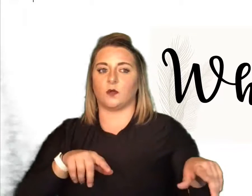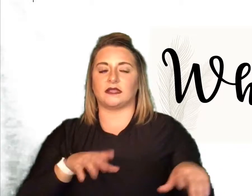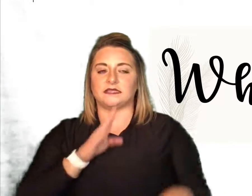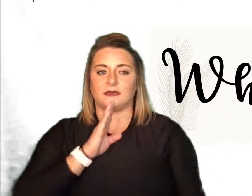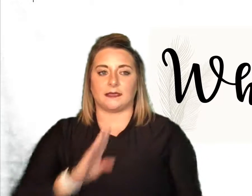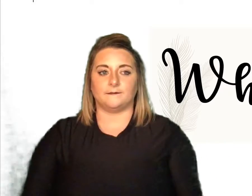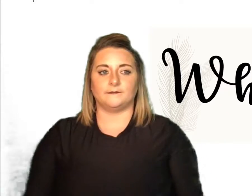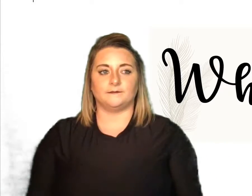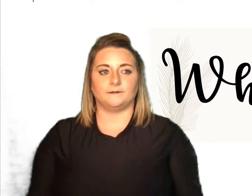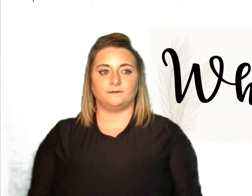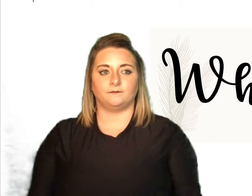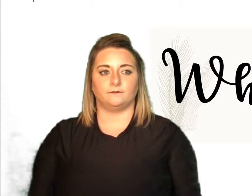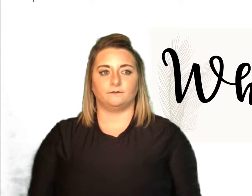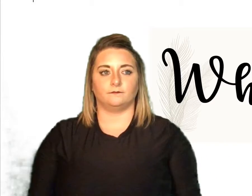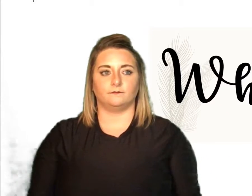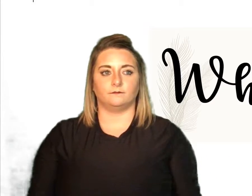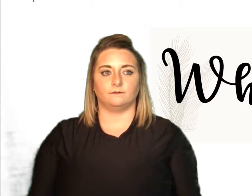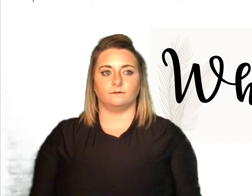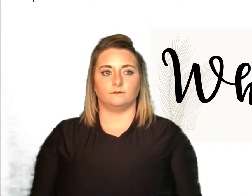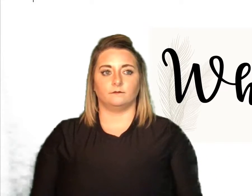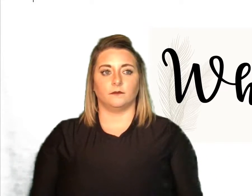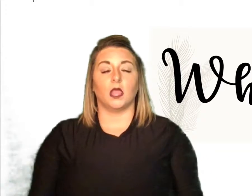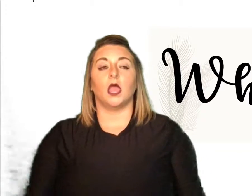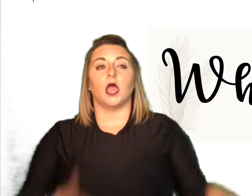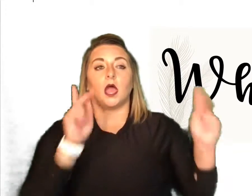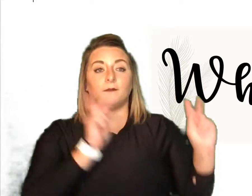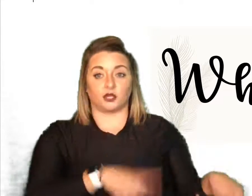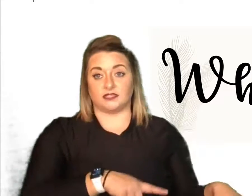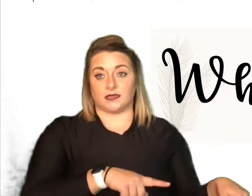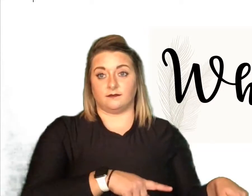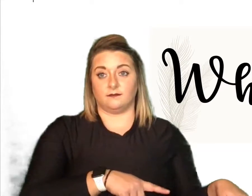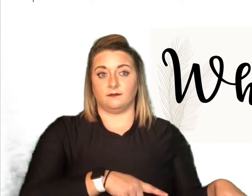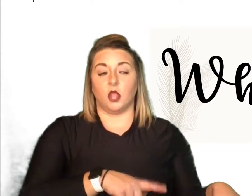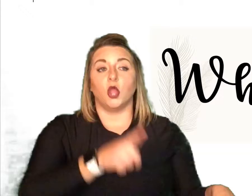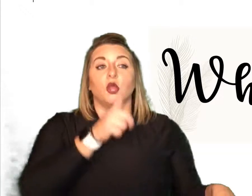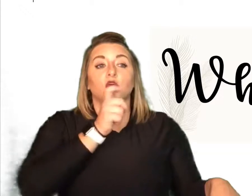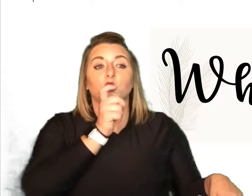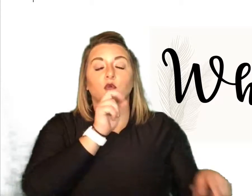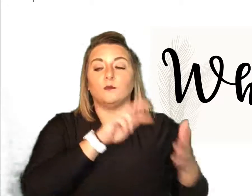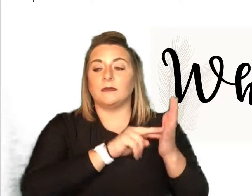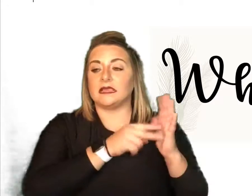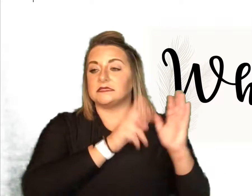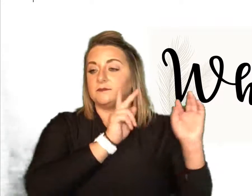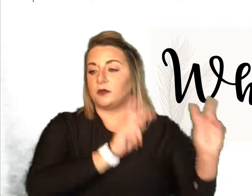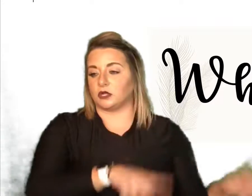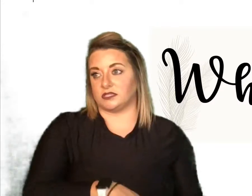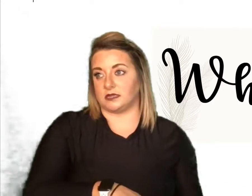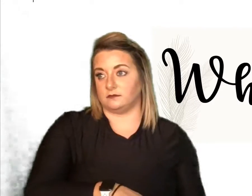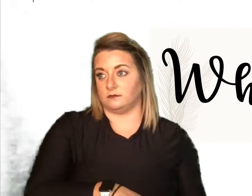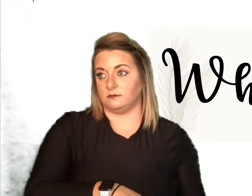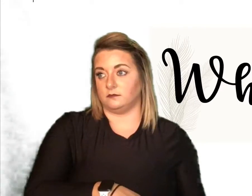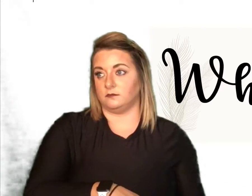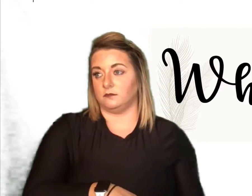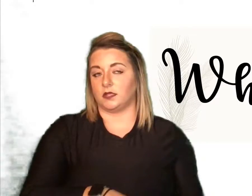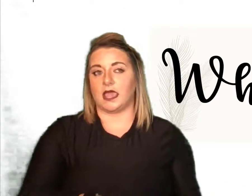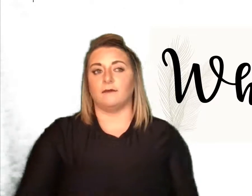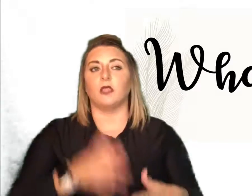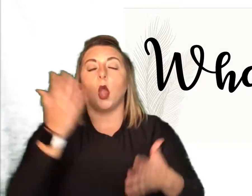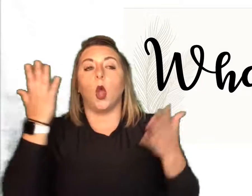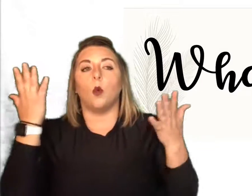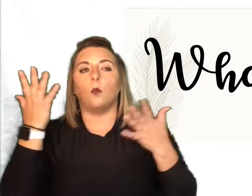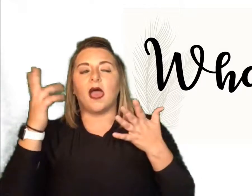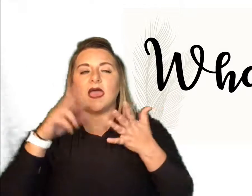the answer going to be? A person. Who means person,